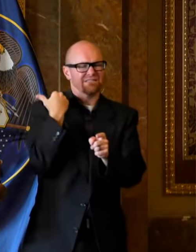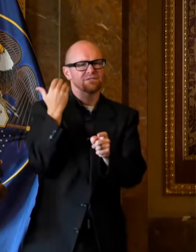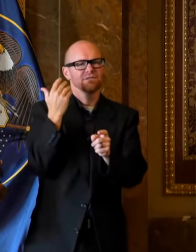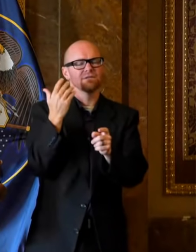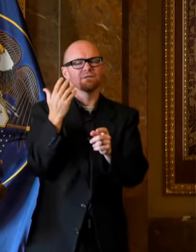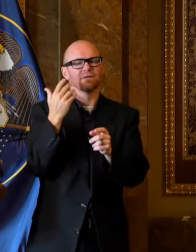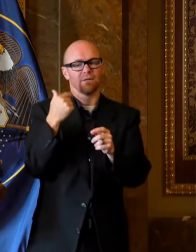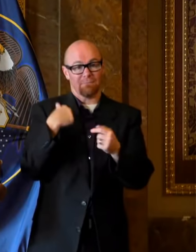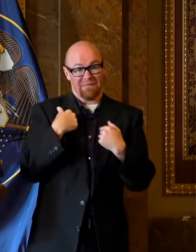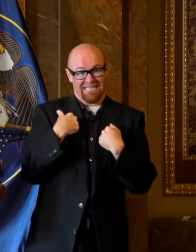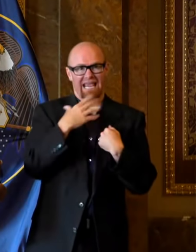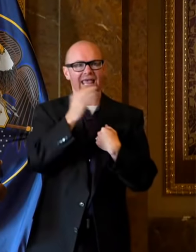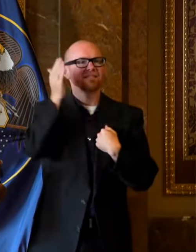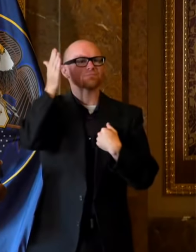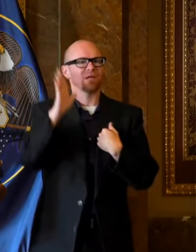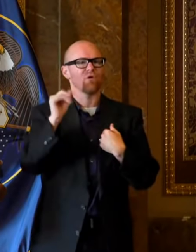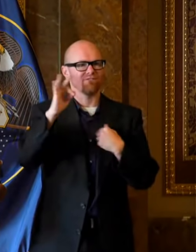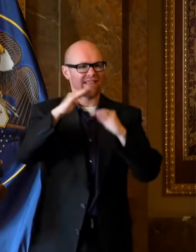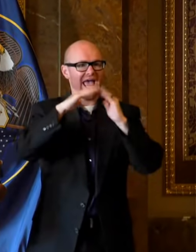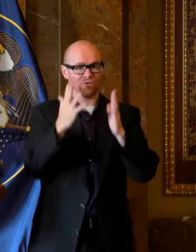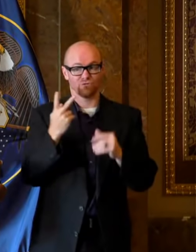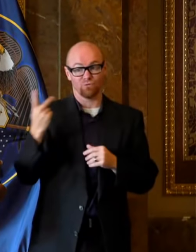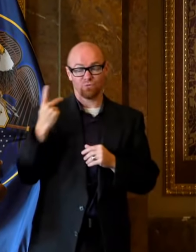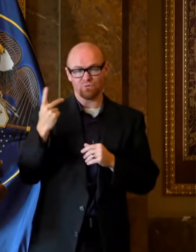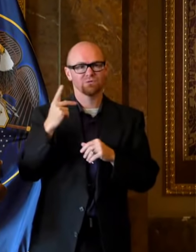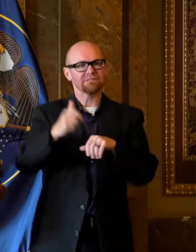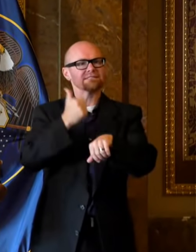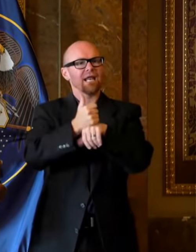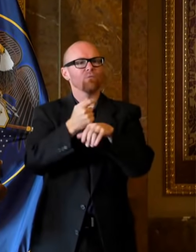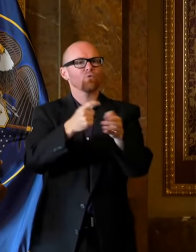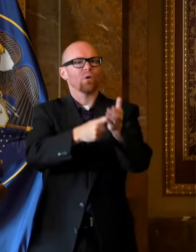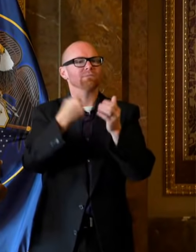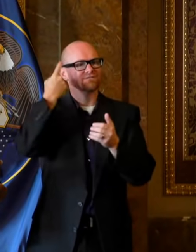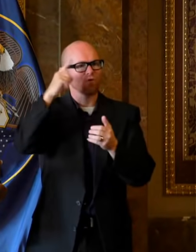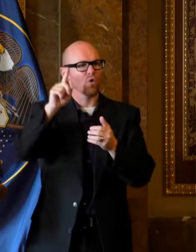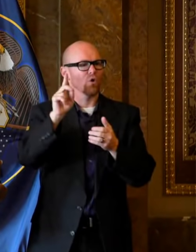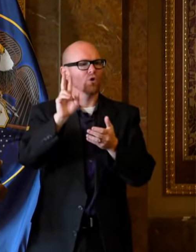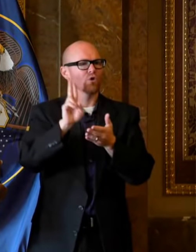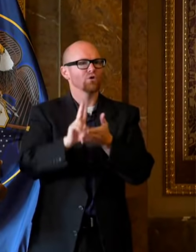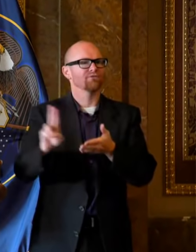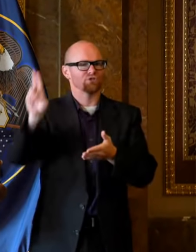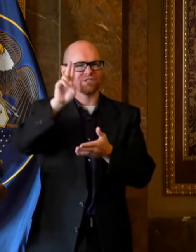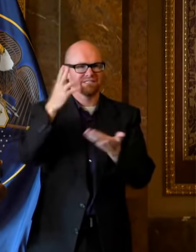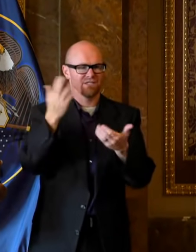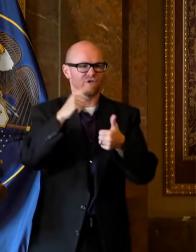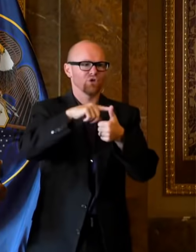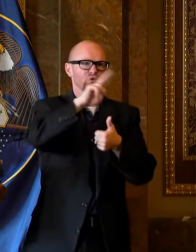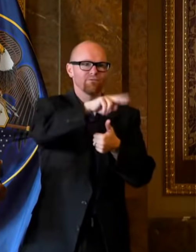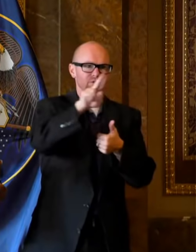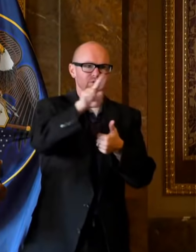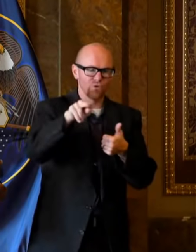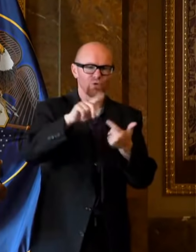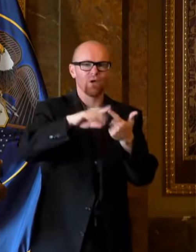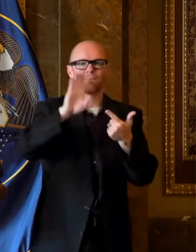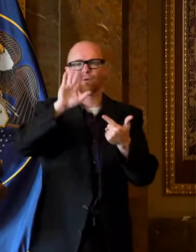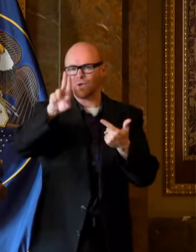requirement for most of our universities now for vaccinations. There are exceptions in there